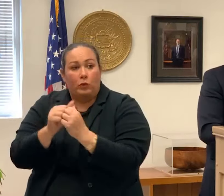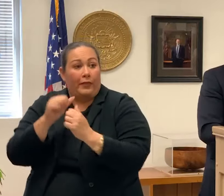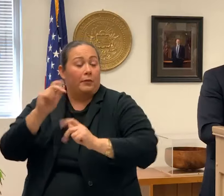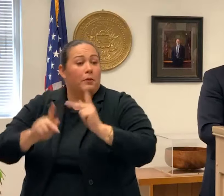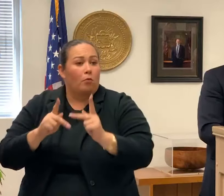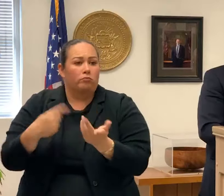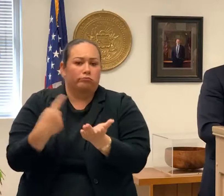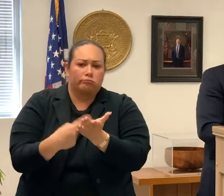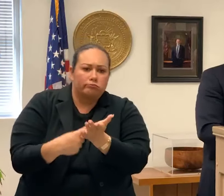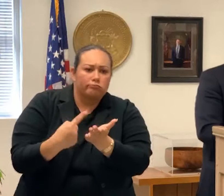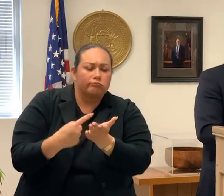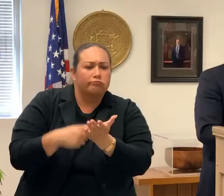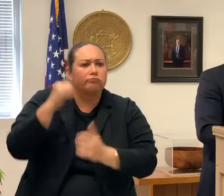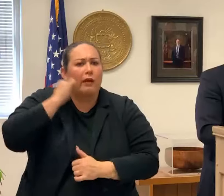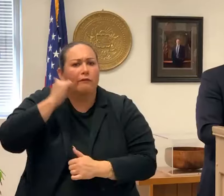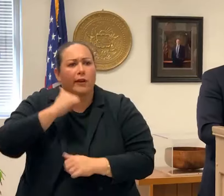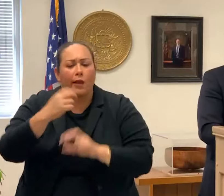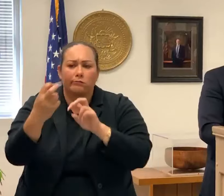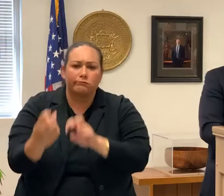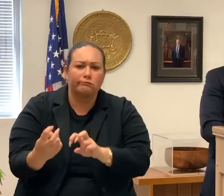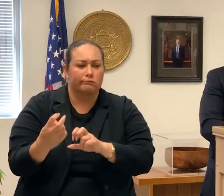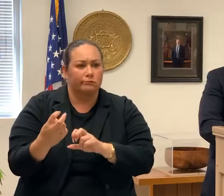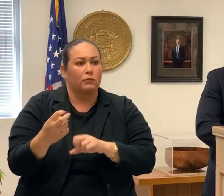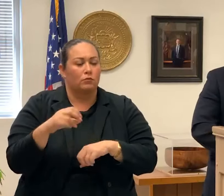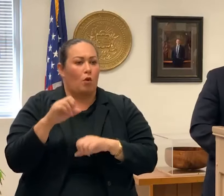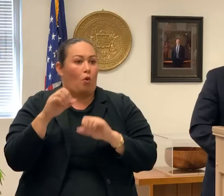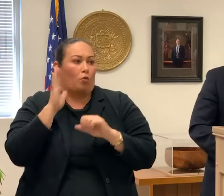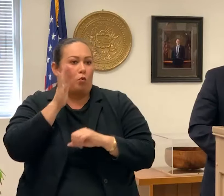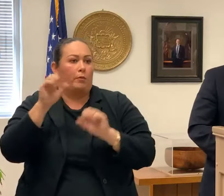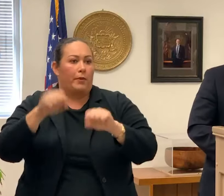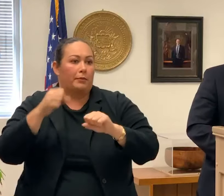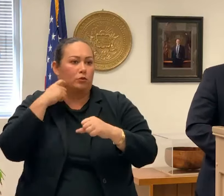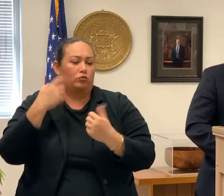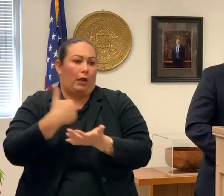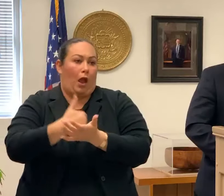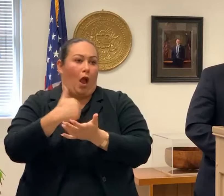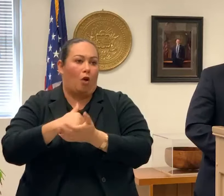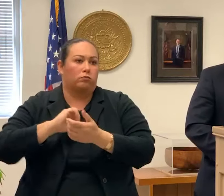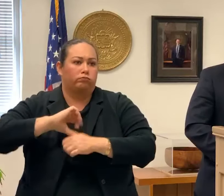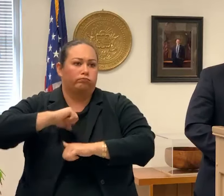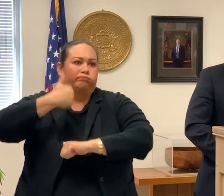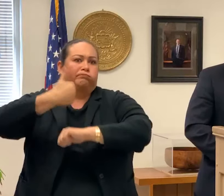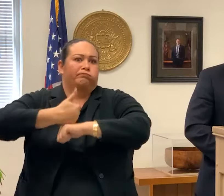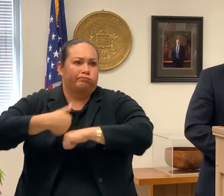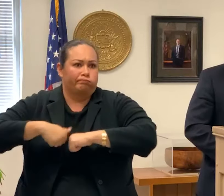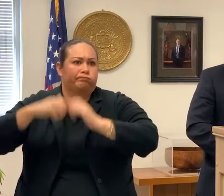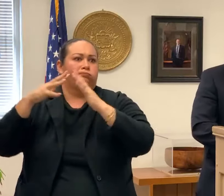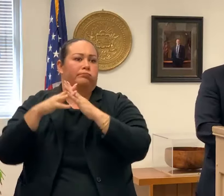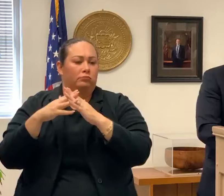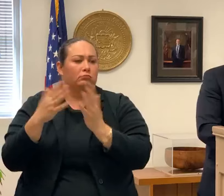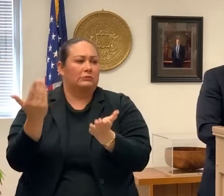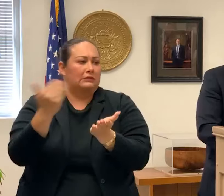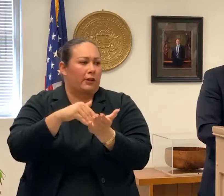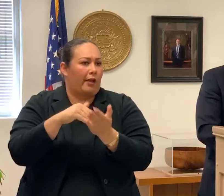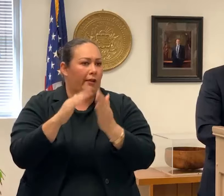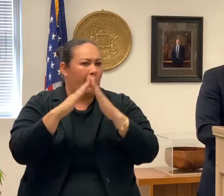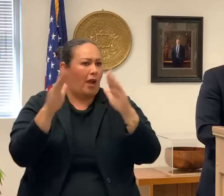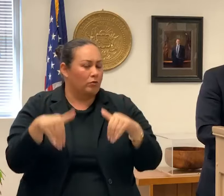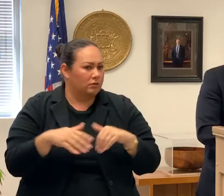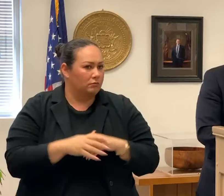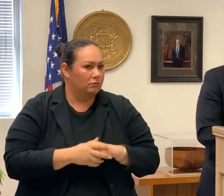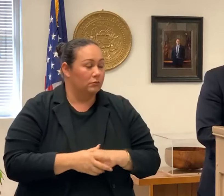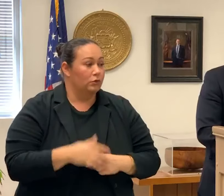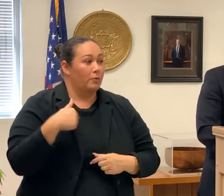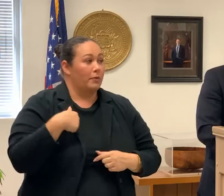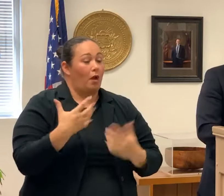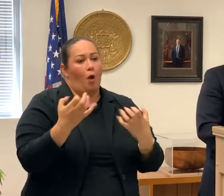for that. And so he will be able to help people rebuild and restructure where they live. So what I think I will do is just mahalo